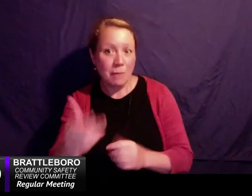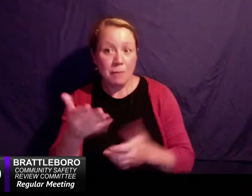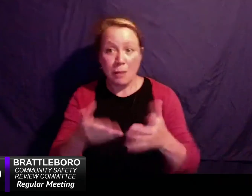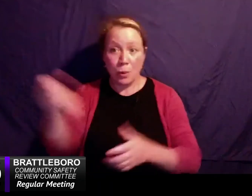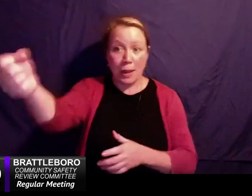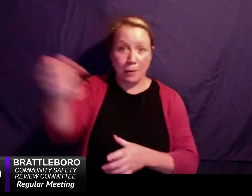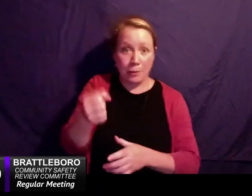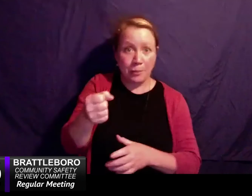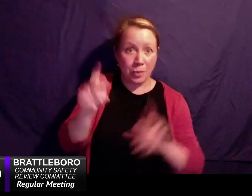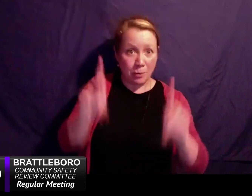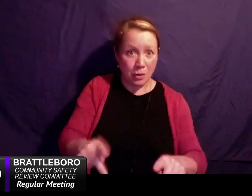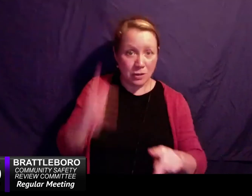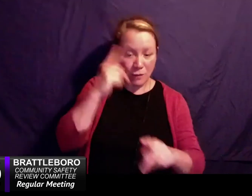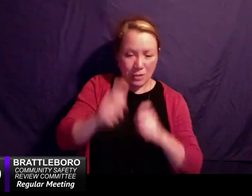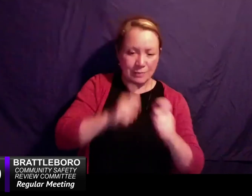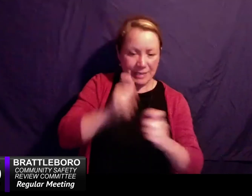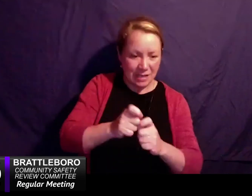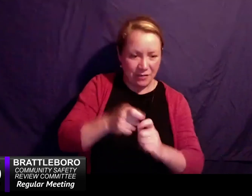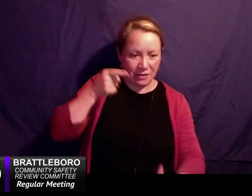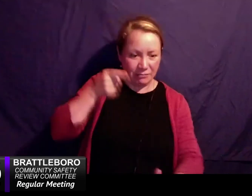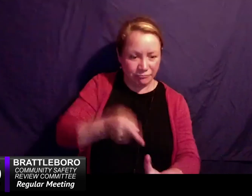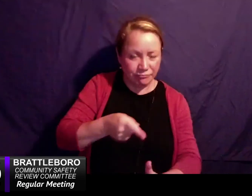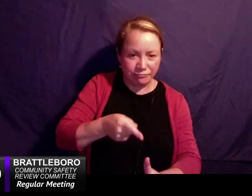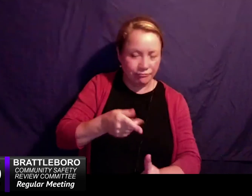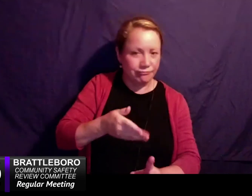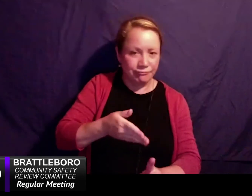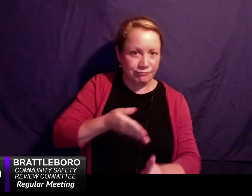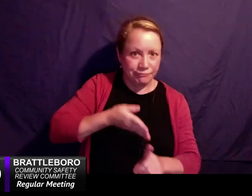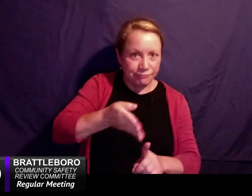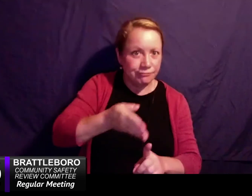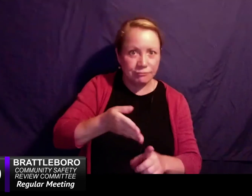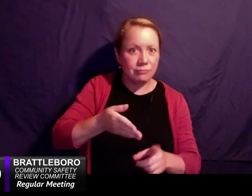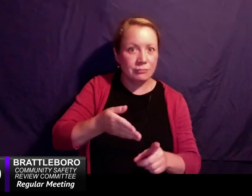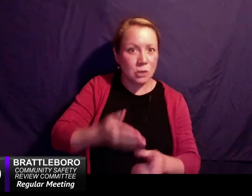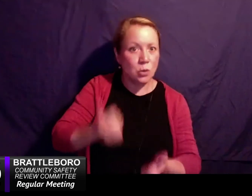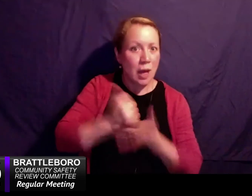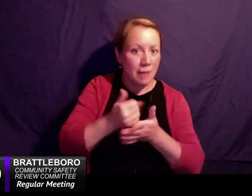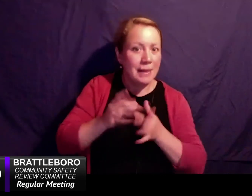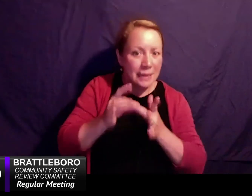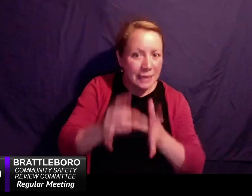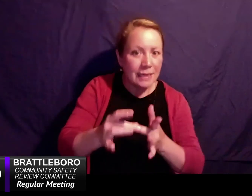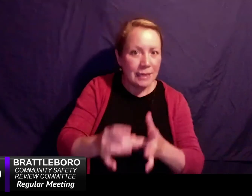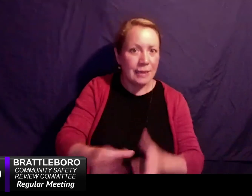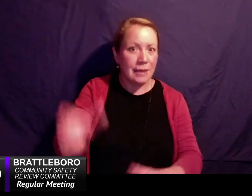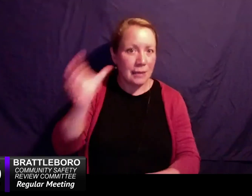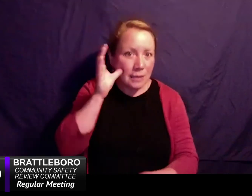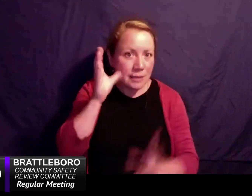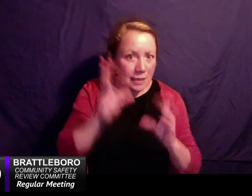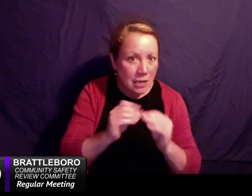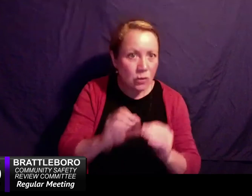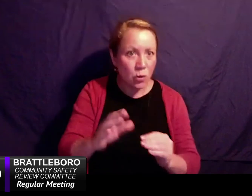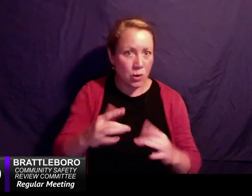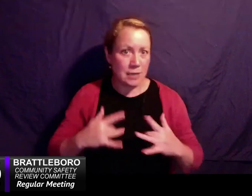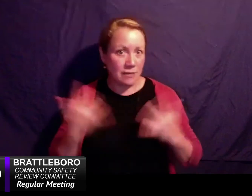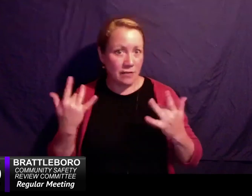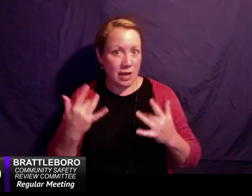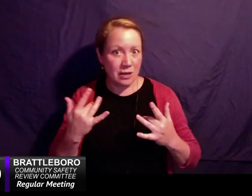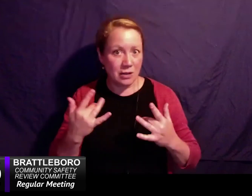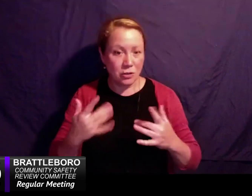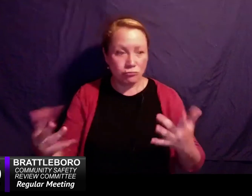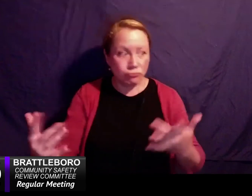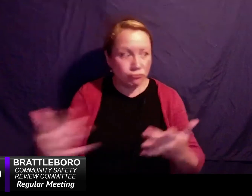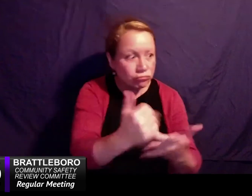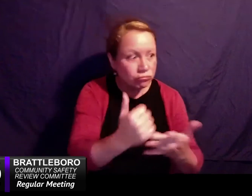in for a helping to lead or leading a specific listening session or event to gather information from specific